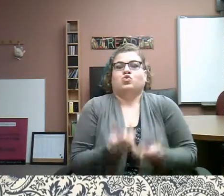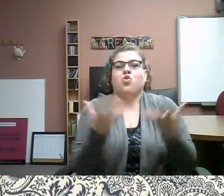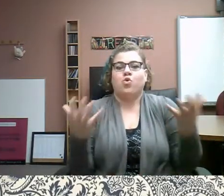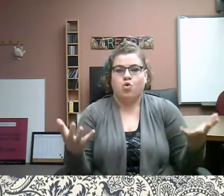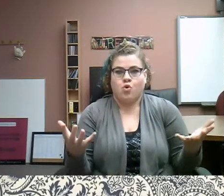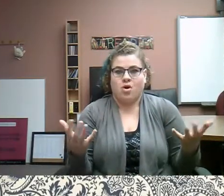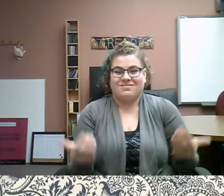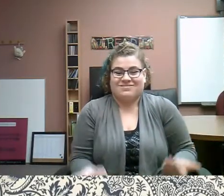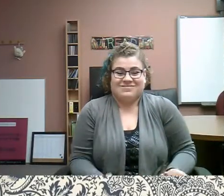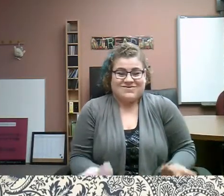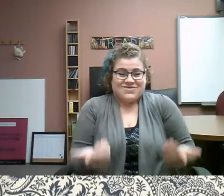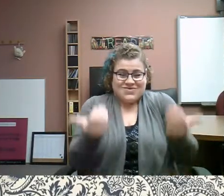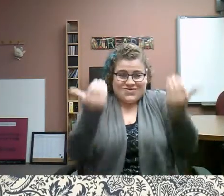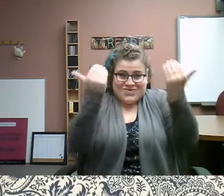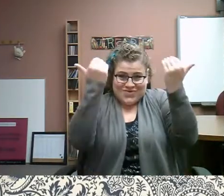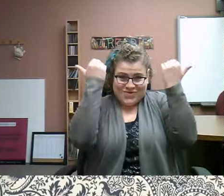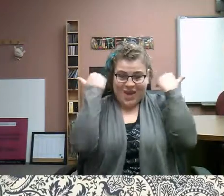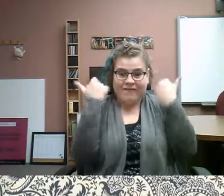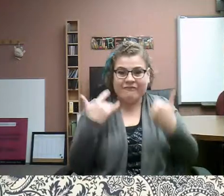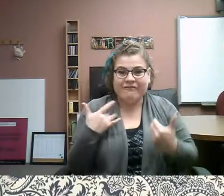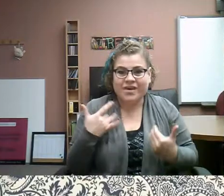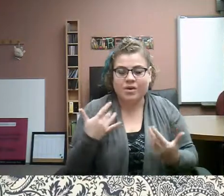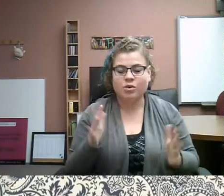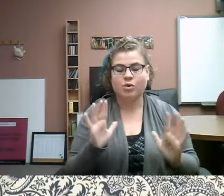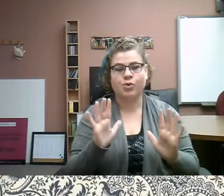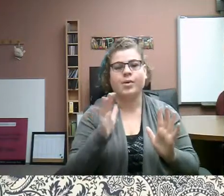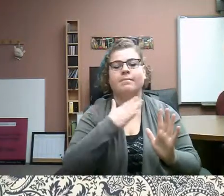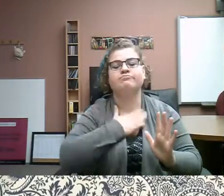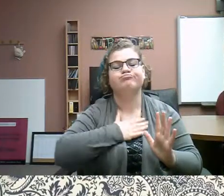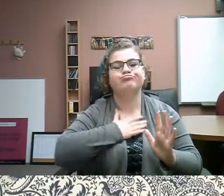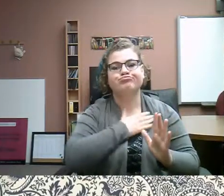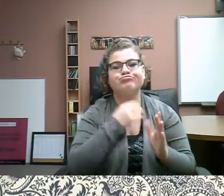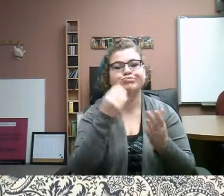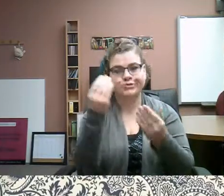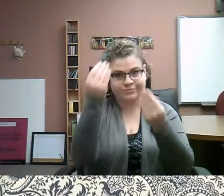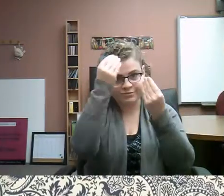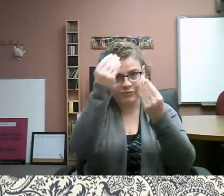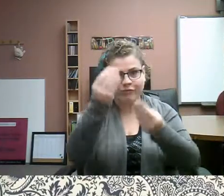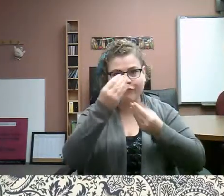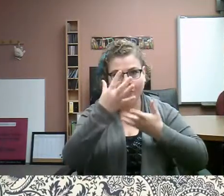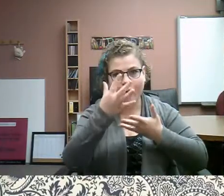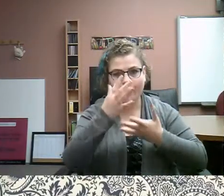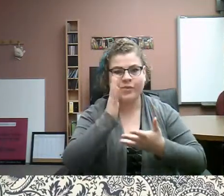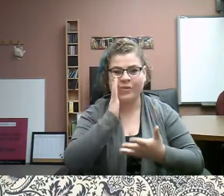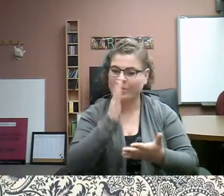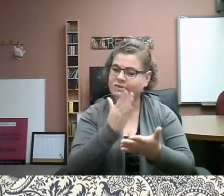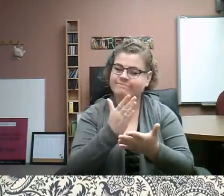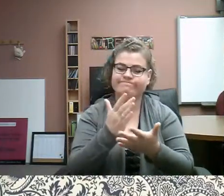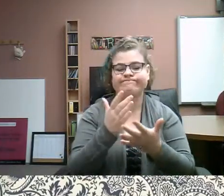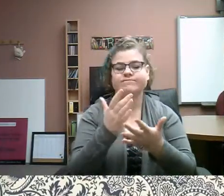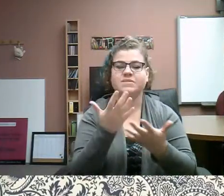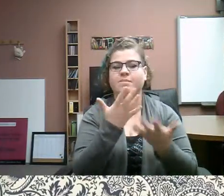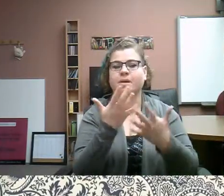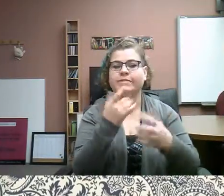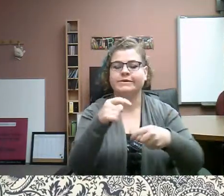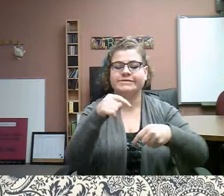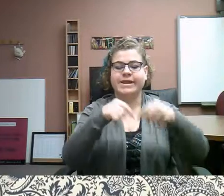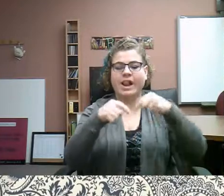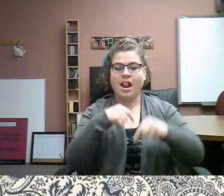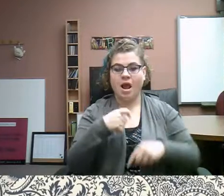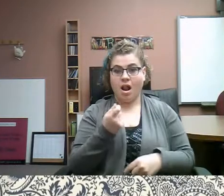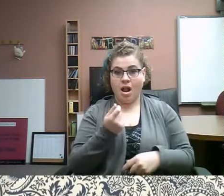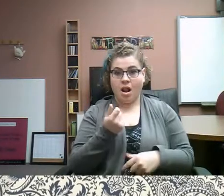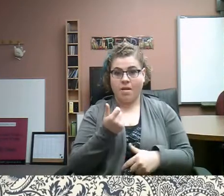it's really overwhelming or too much and it's just going over your head, I would much rather you let me